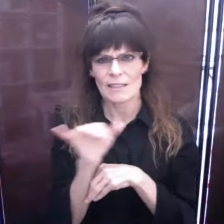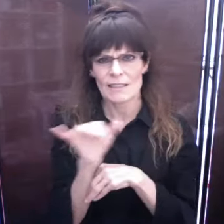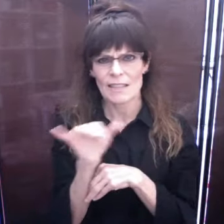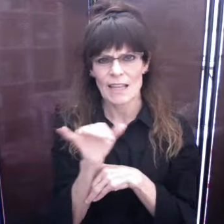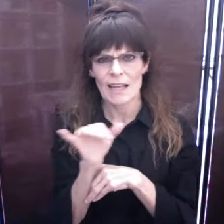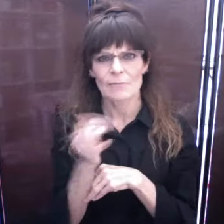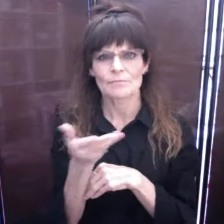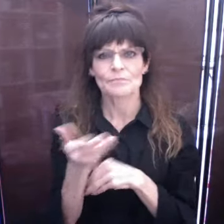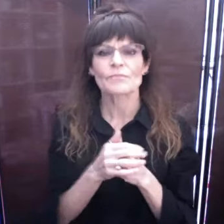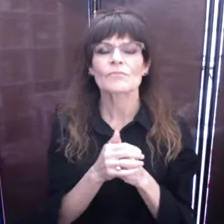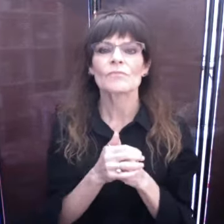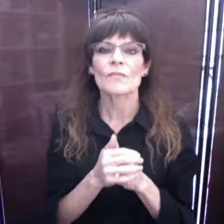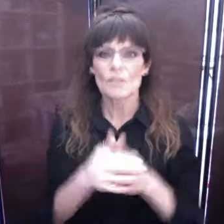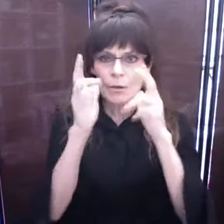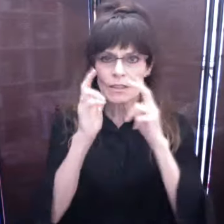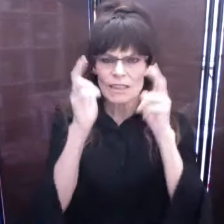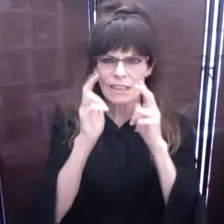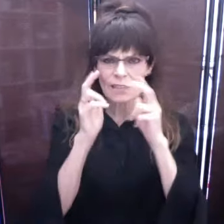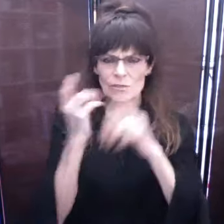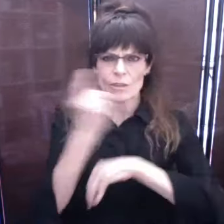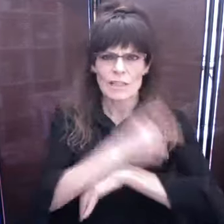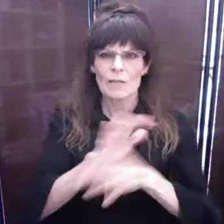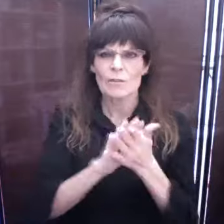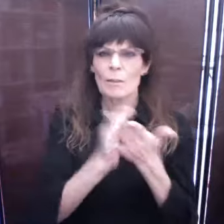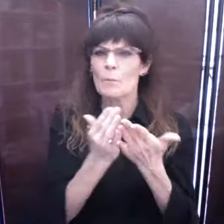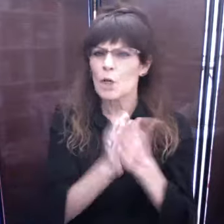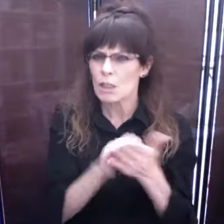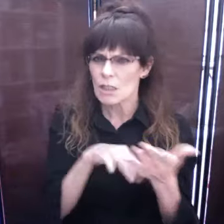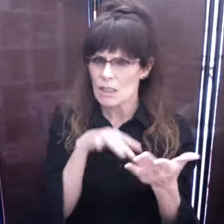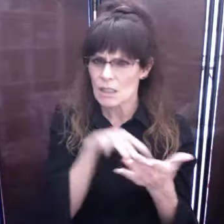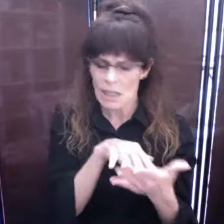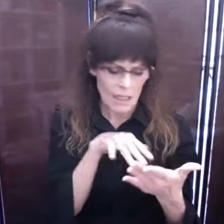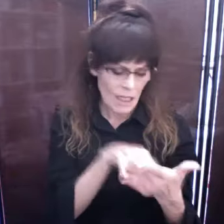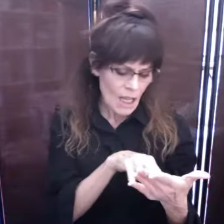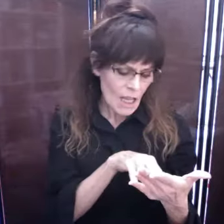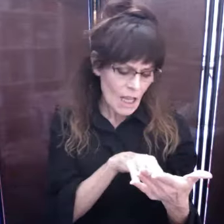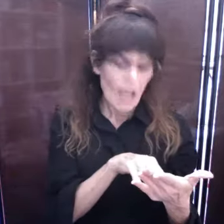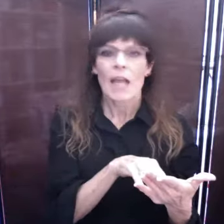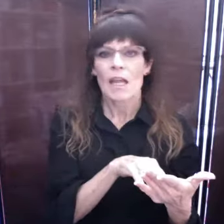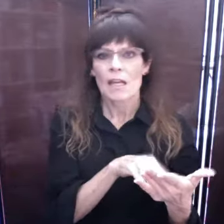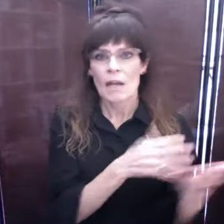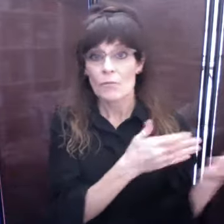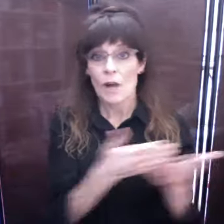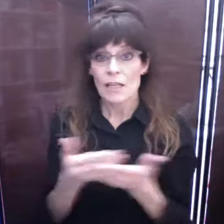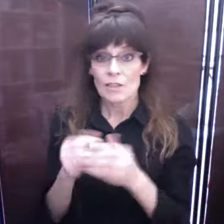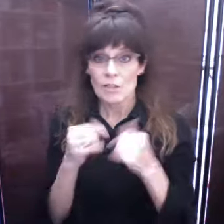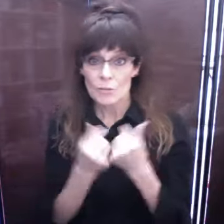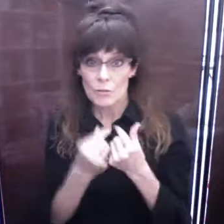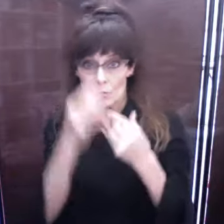I was listening to that one day because it was a book study. And I brought it to group conscious next time. I said, hey, I